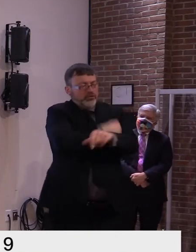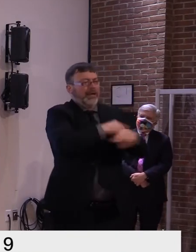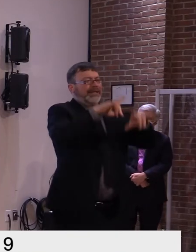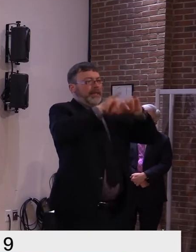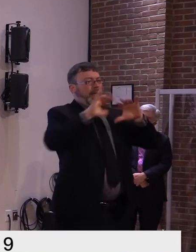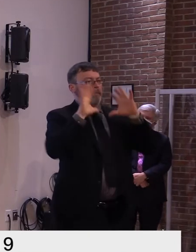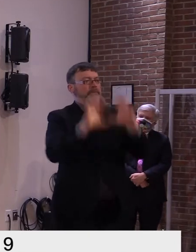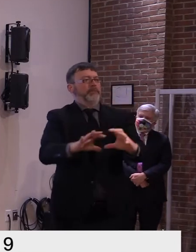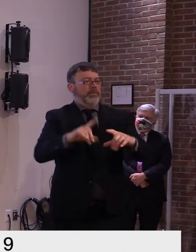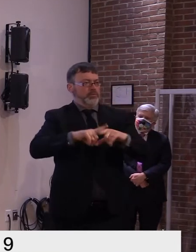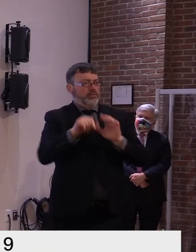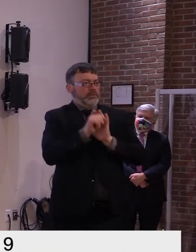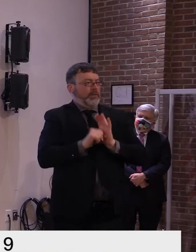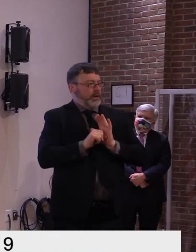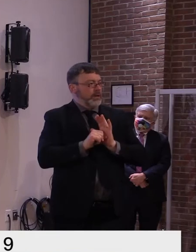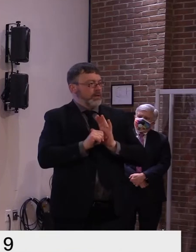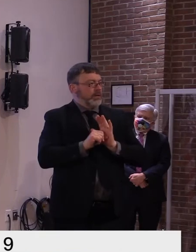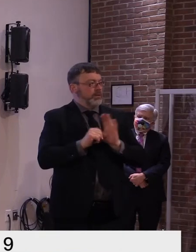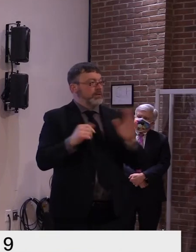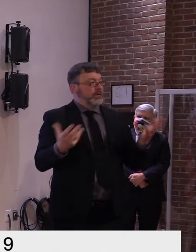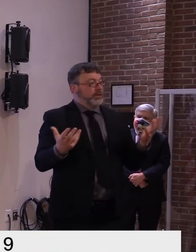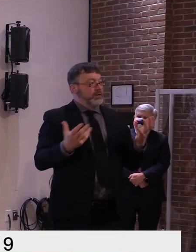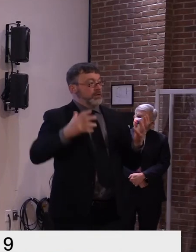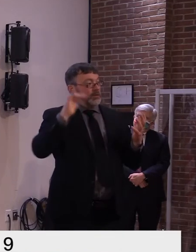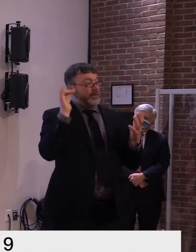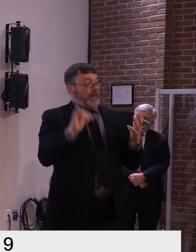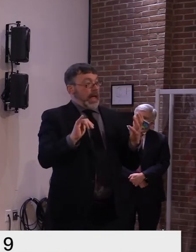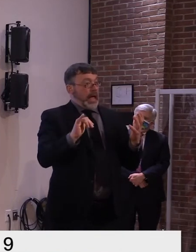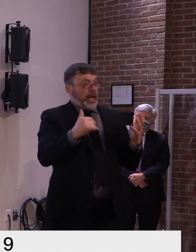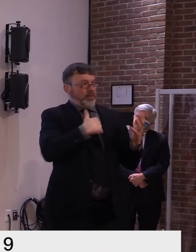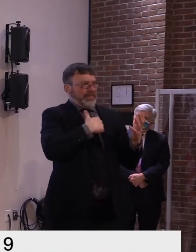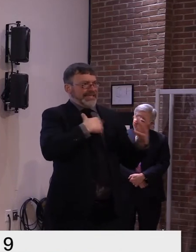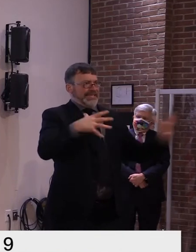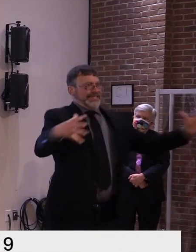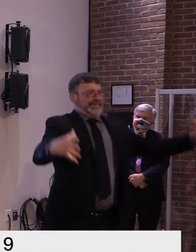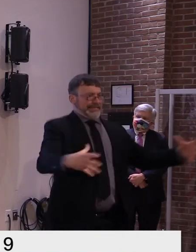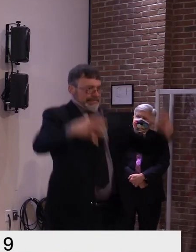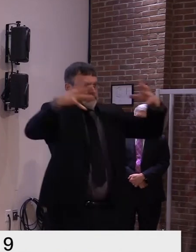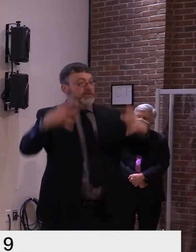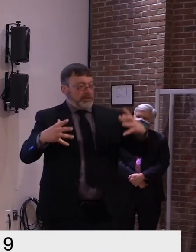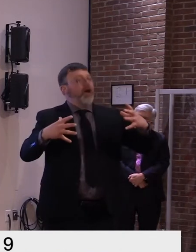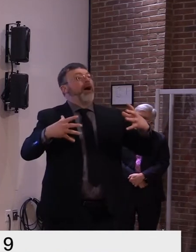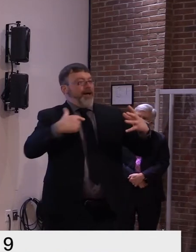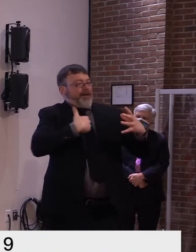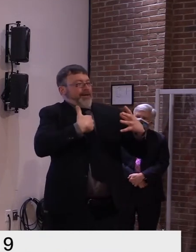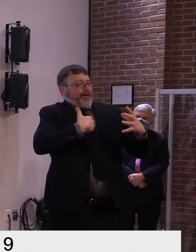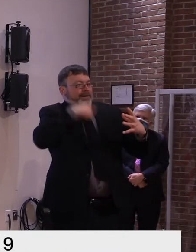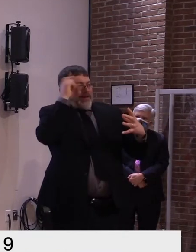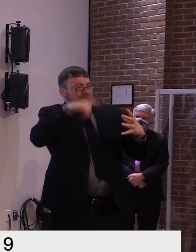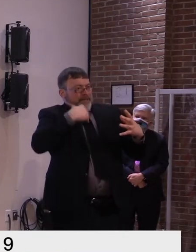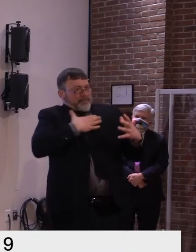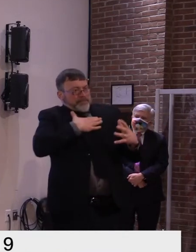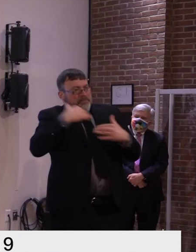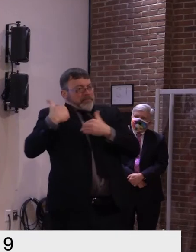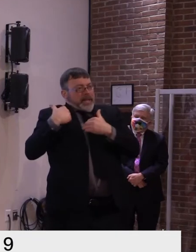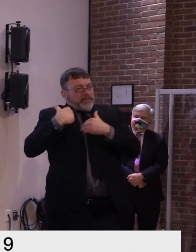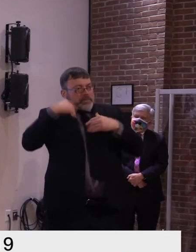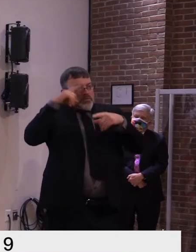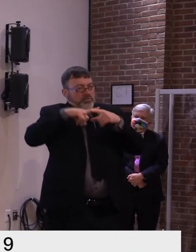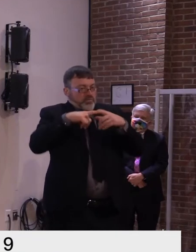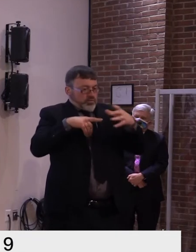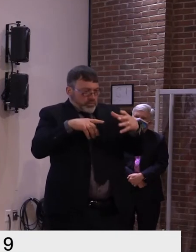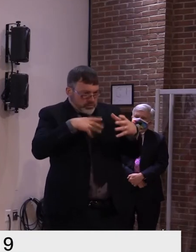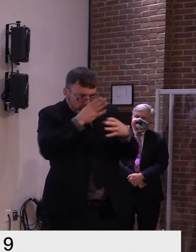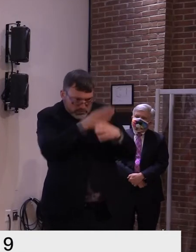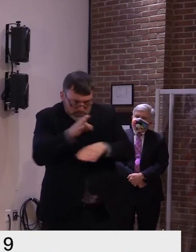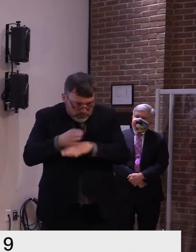means the state then has a little bit of more work to do, I would think, understanding how many doses they need to get in to give